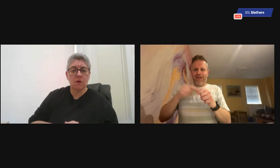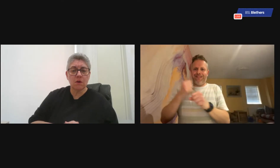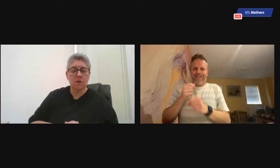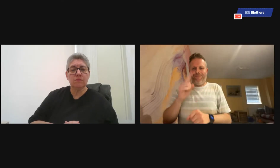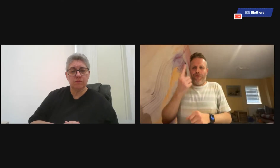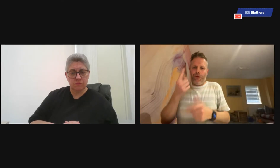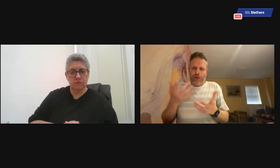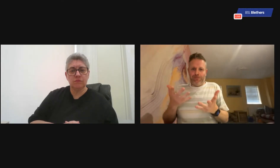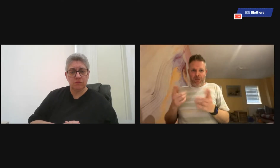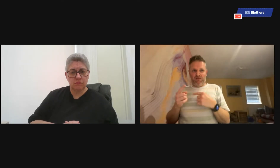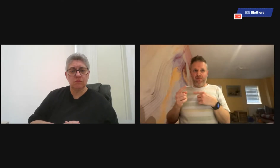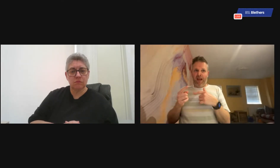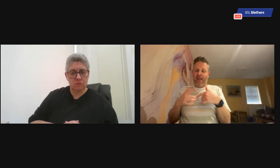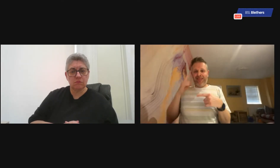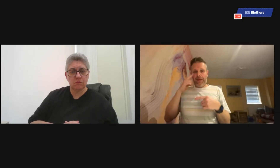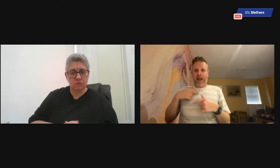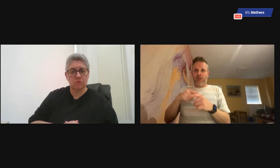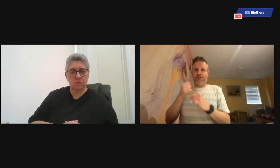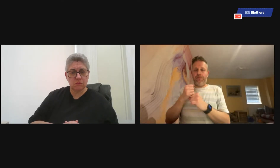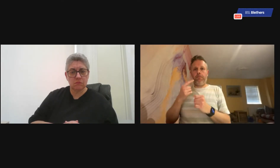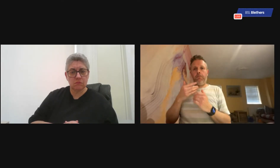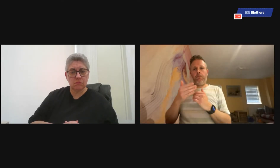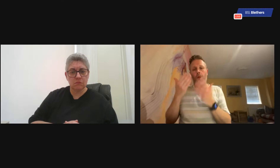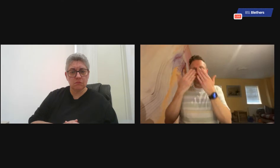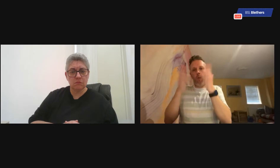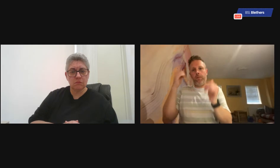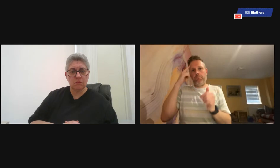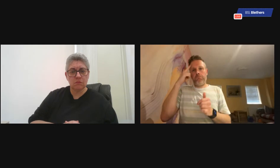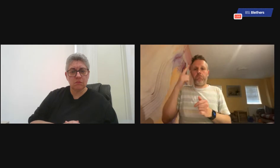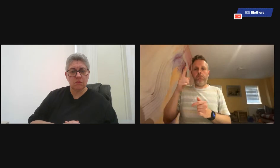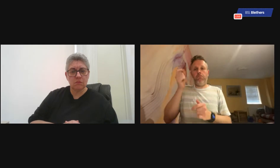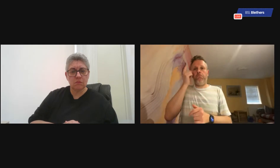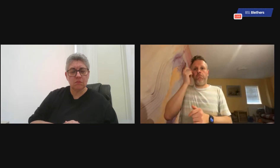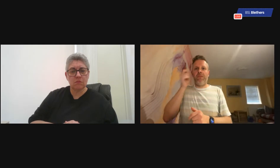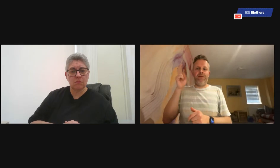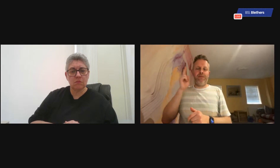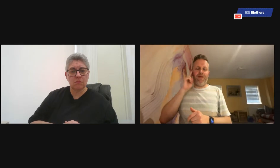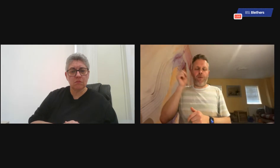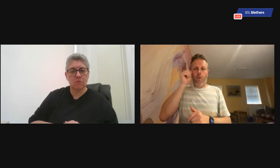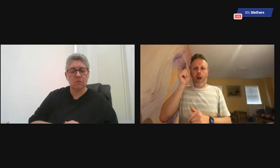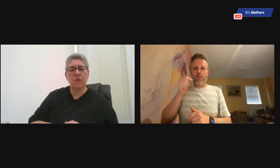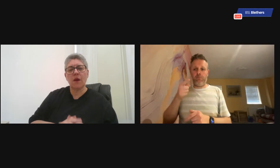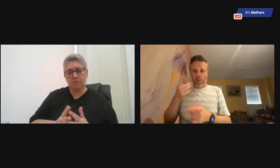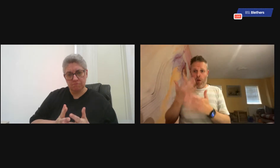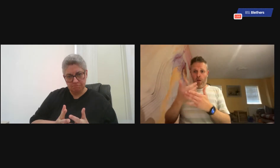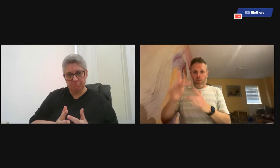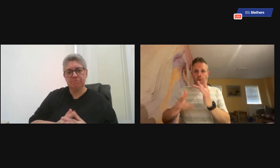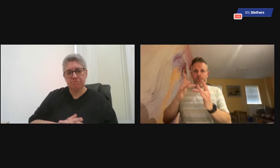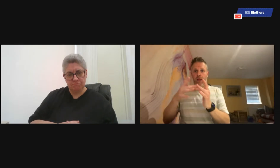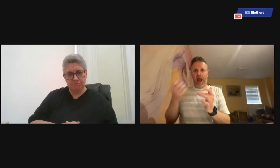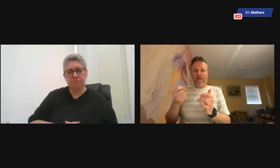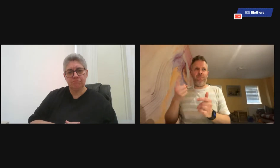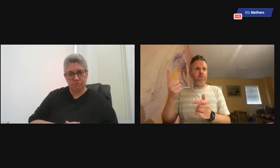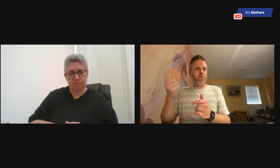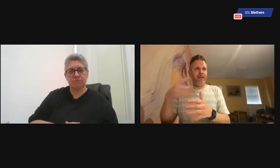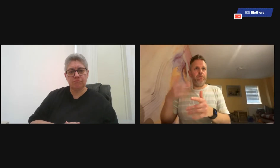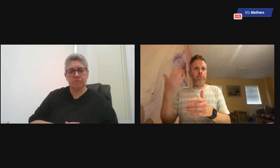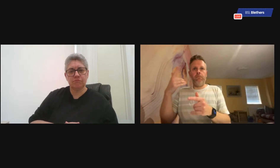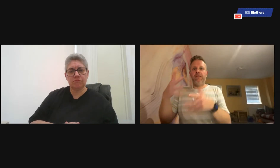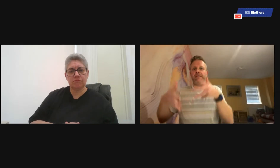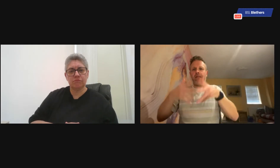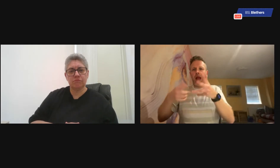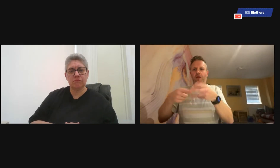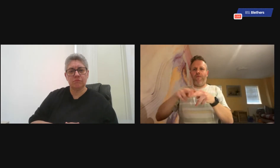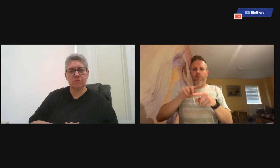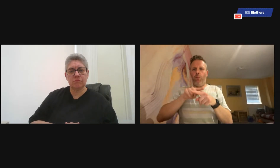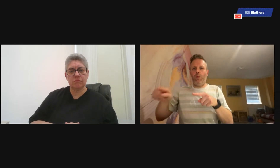agencies? I think if anyone was interested, sorry, I would say look at my agency. Keep an open mind. I think